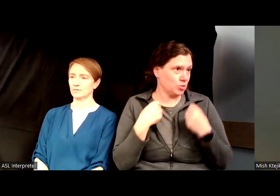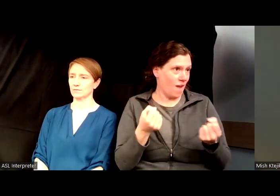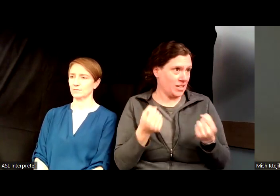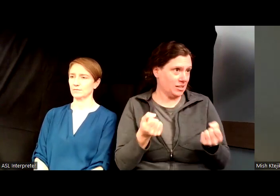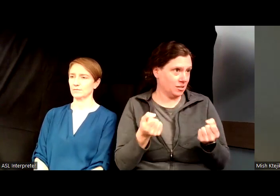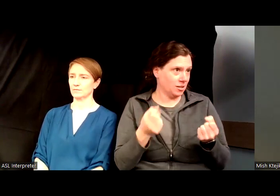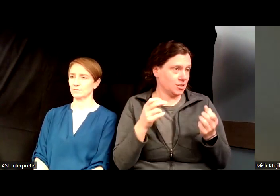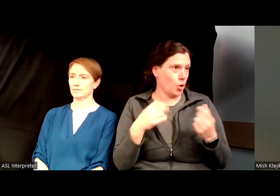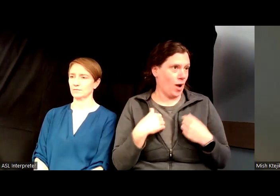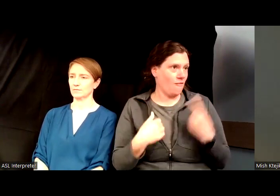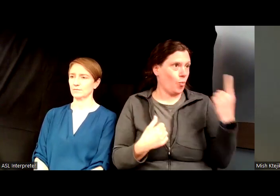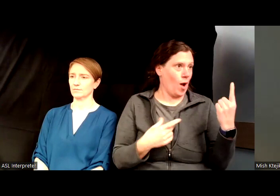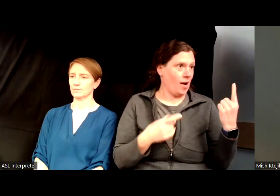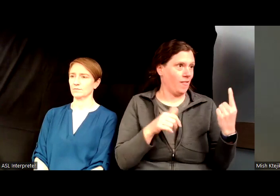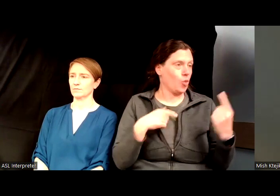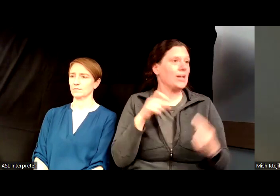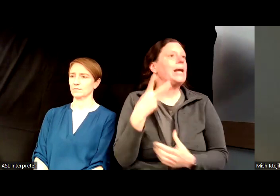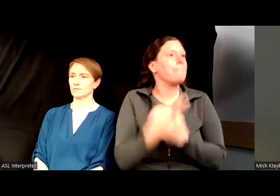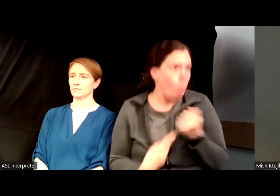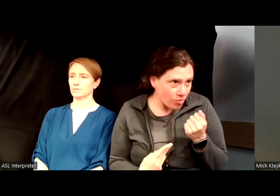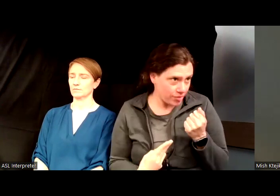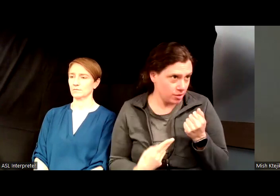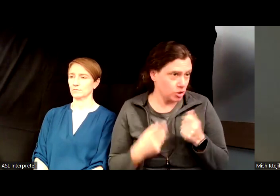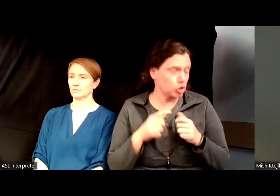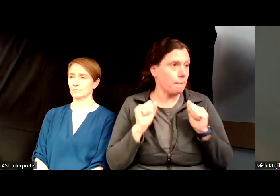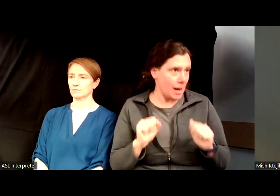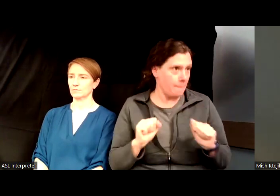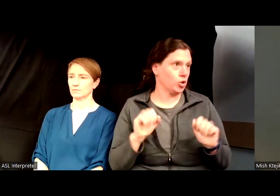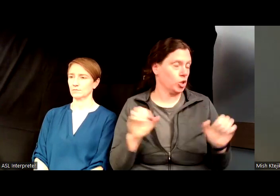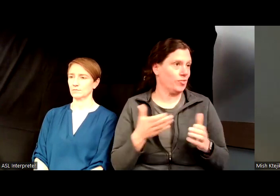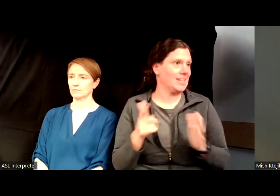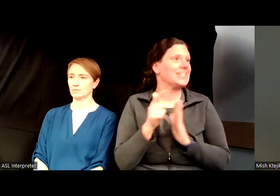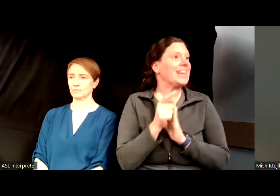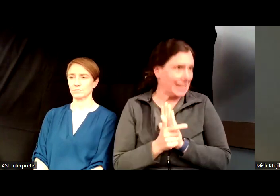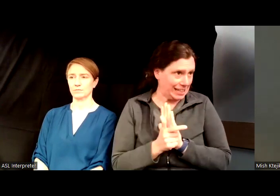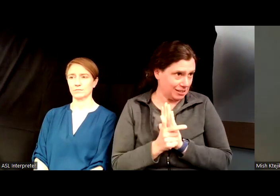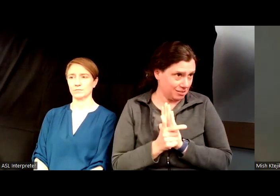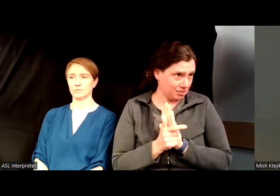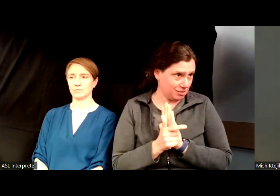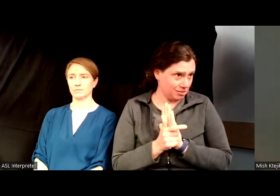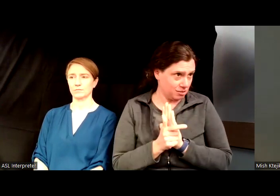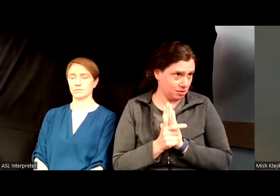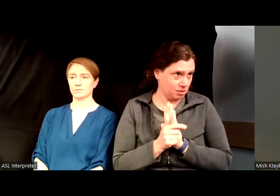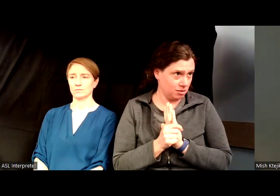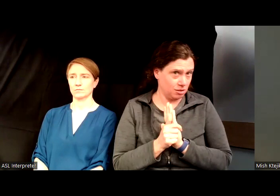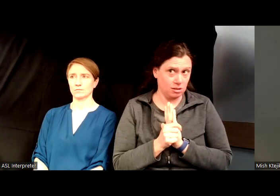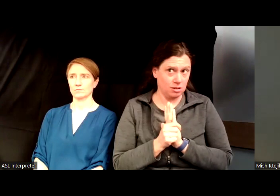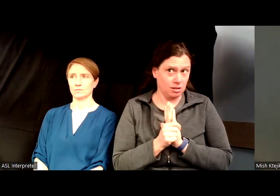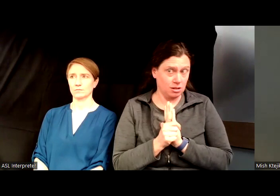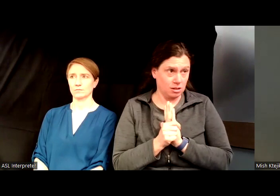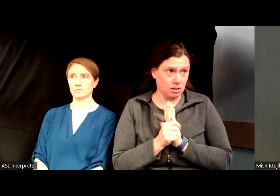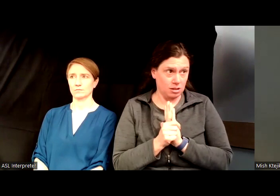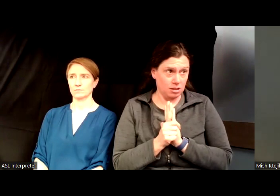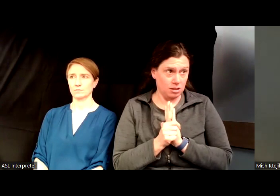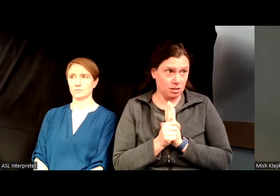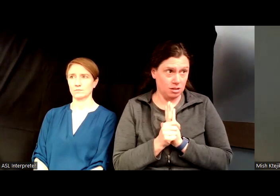if we stop paying our car insurance, does that mean they revoke our license? We need both to be able to follow the